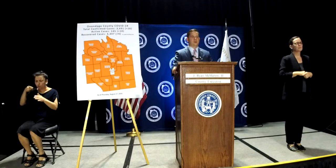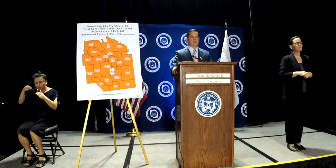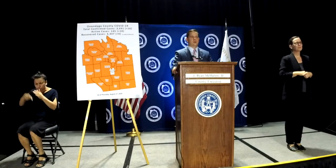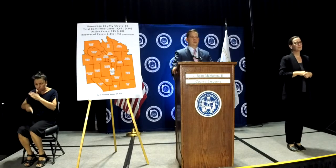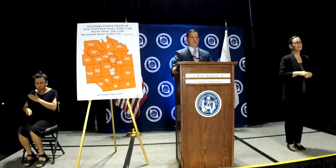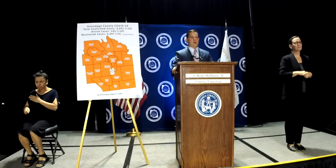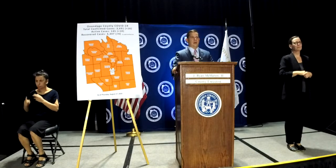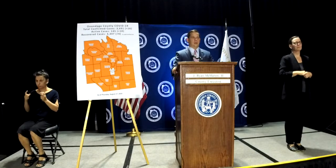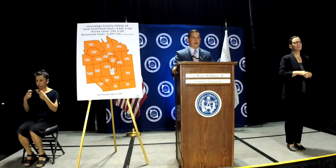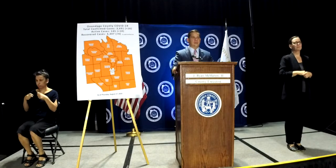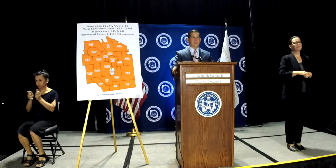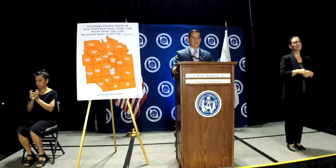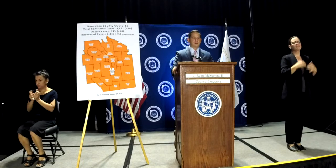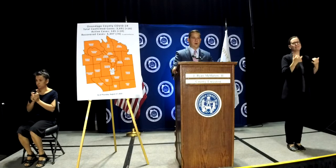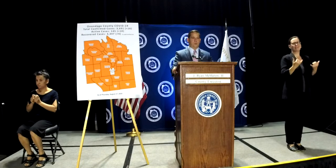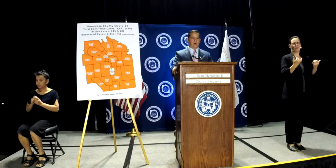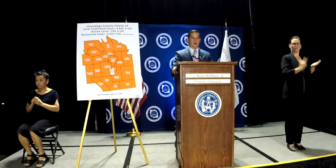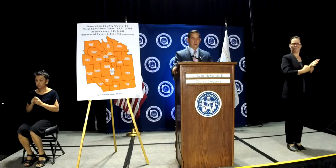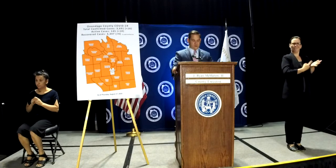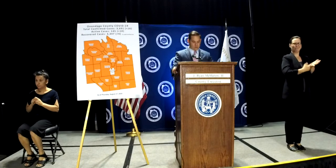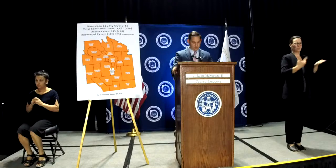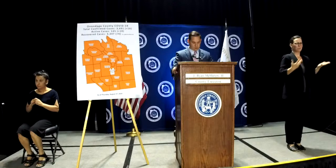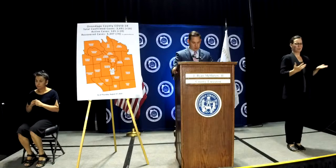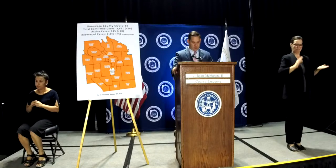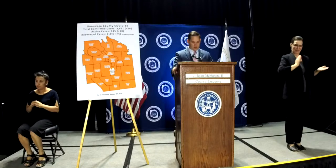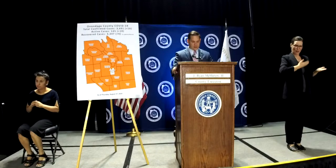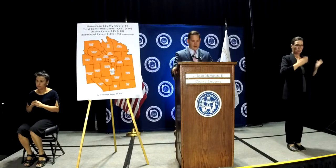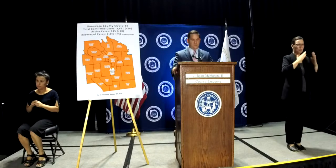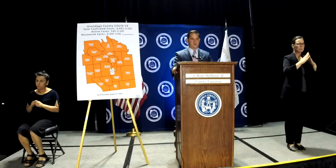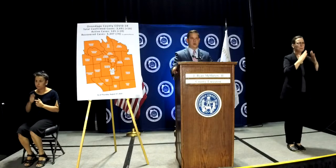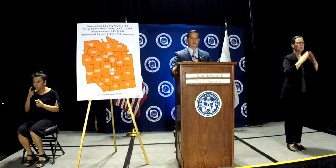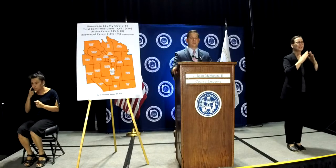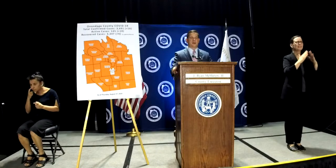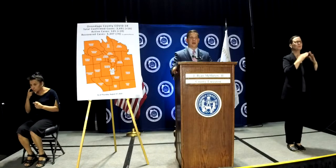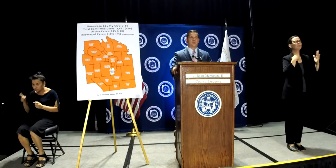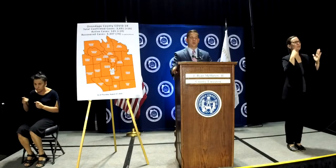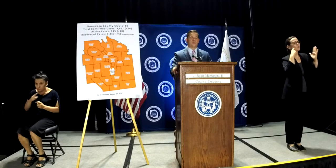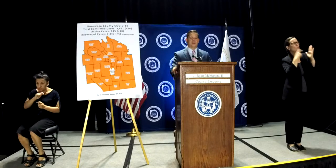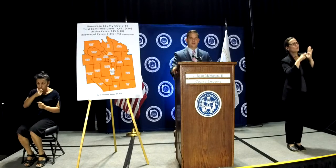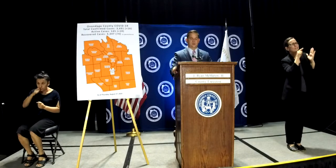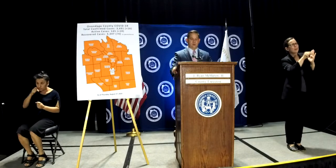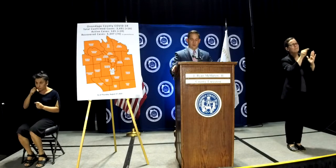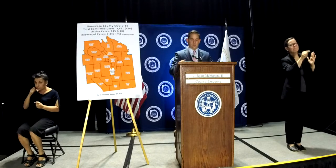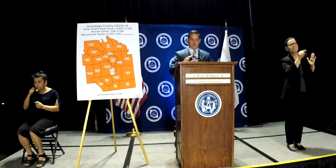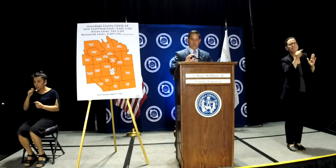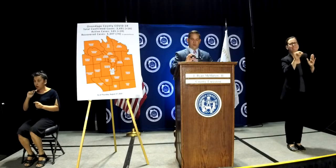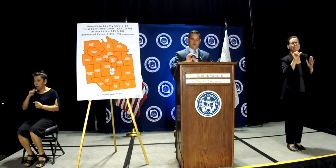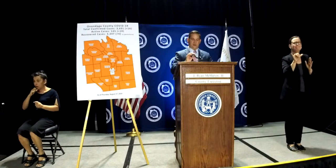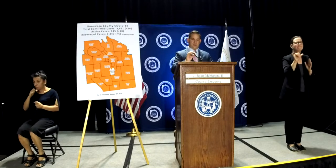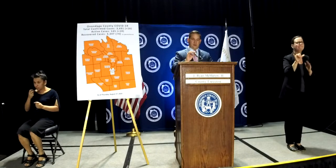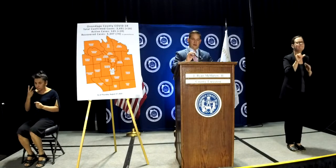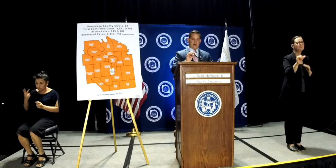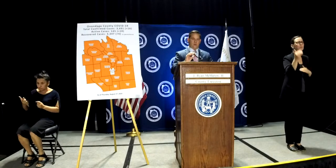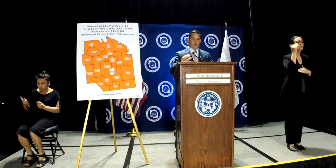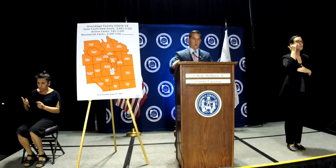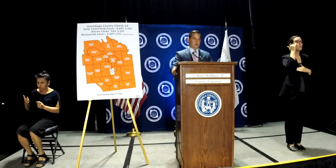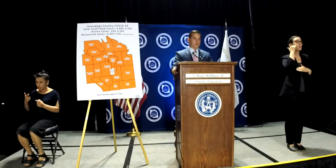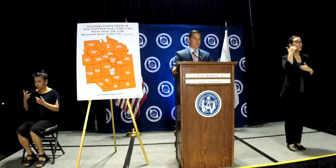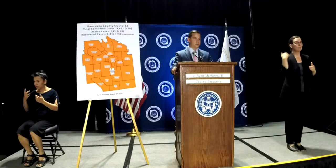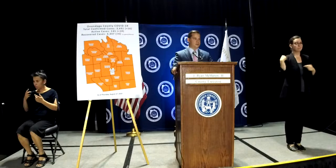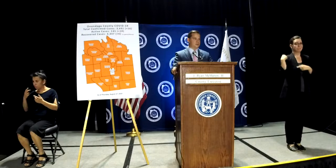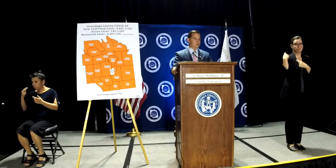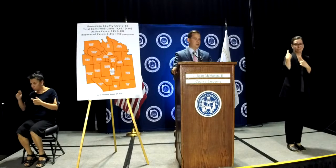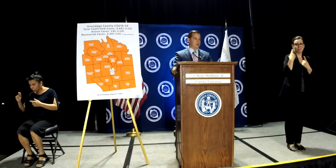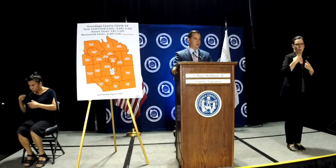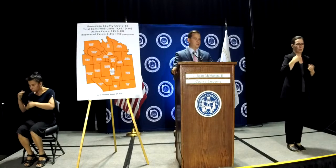essentially analyzing our progress. And at times throughout the pandemic, we've had to pivot on the way we looked